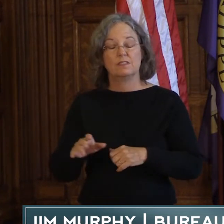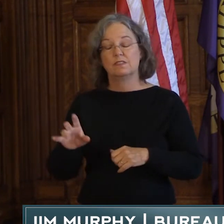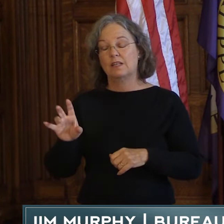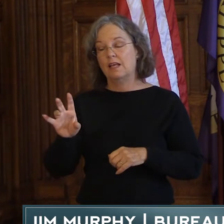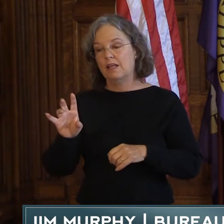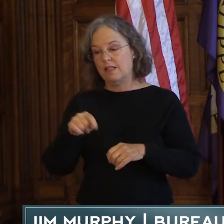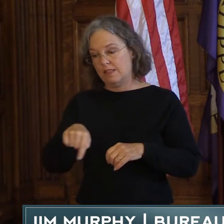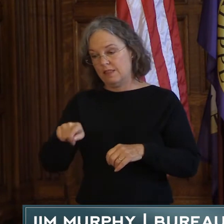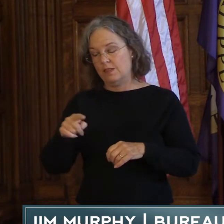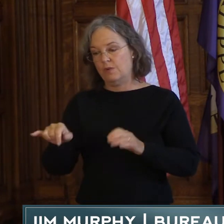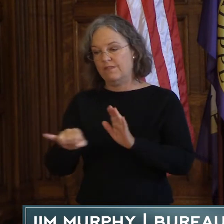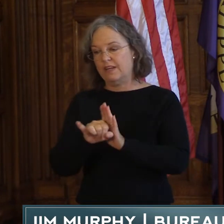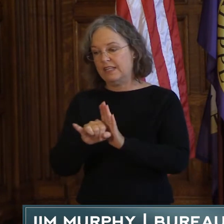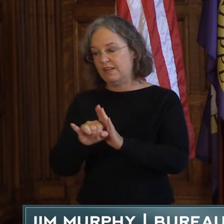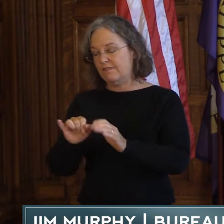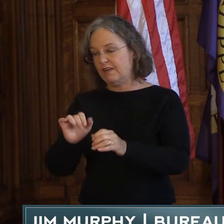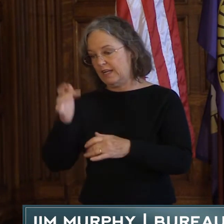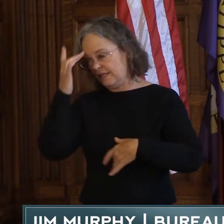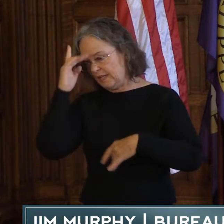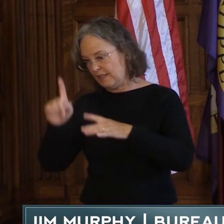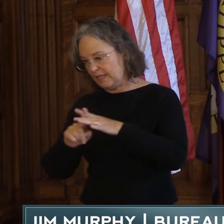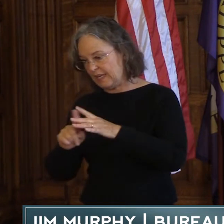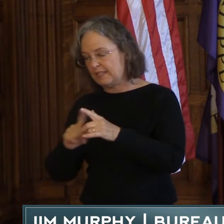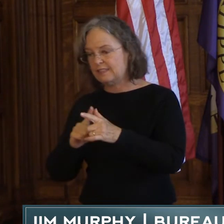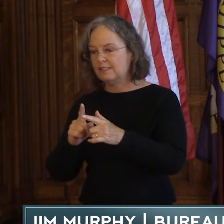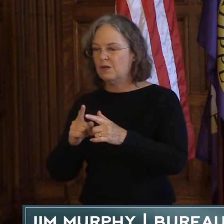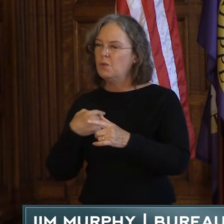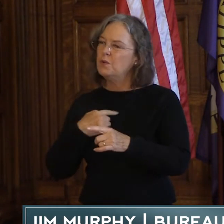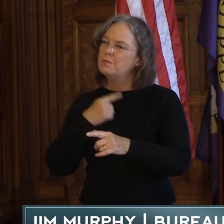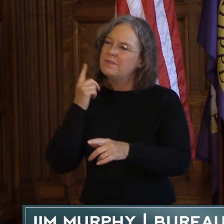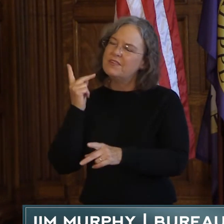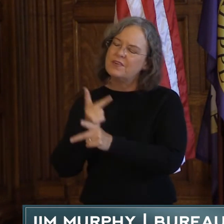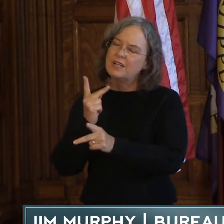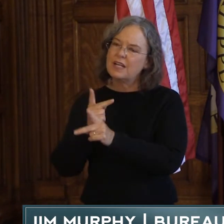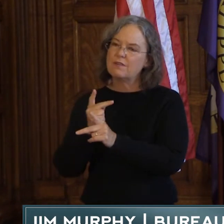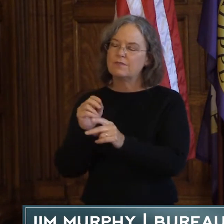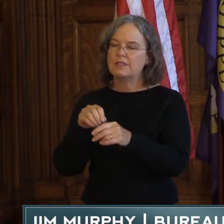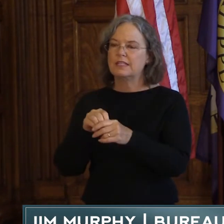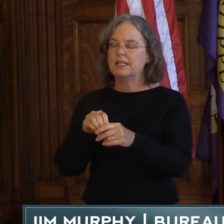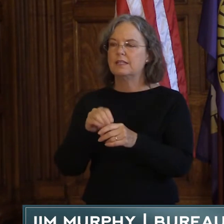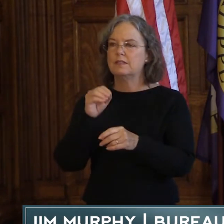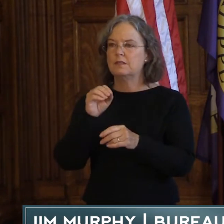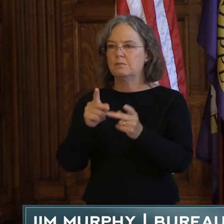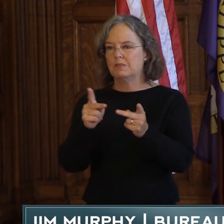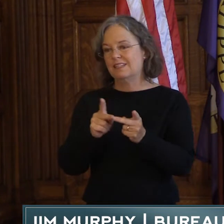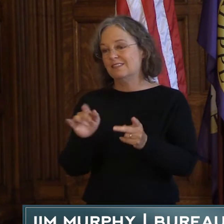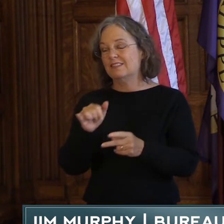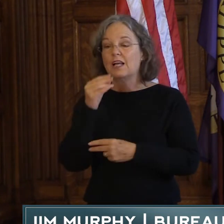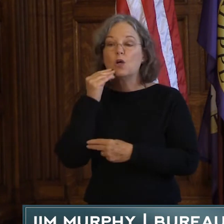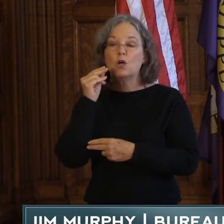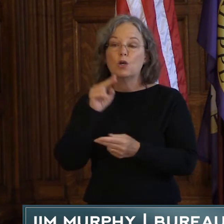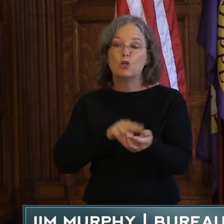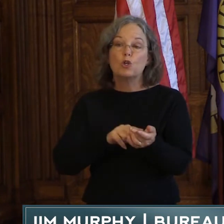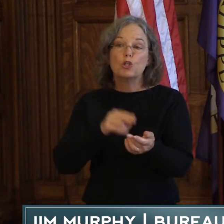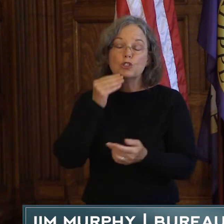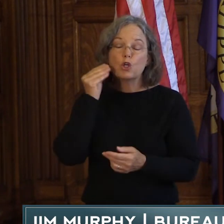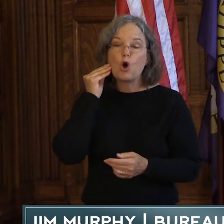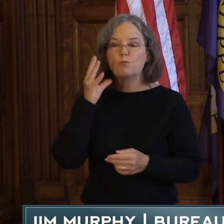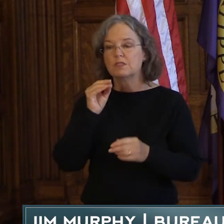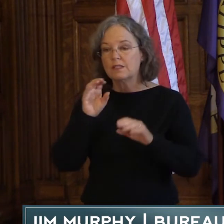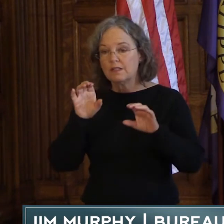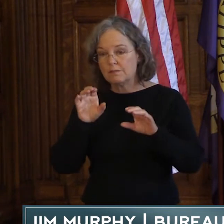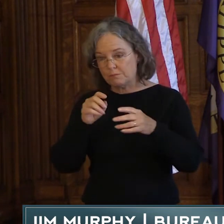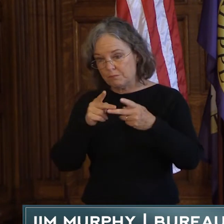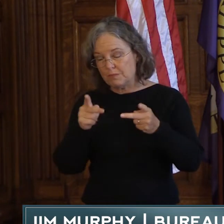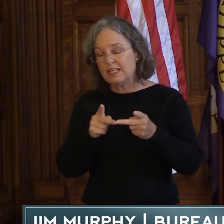we have been very cautious in settings of vulnerable populations like nursing homes and long-term care centers to do testing to see when